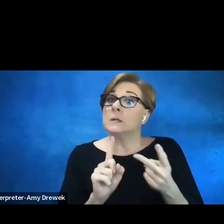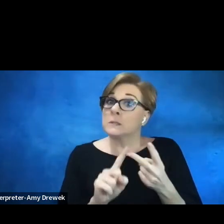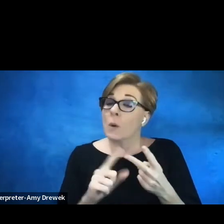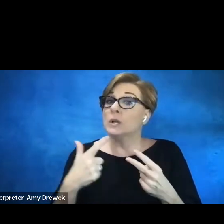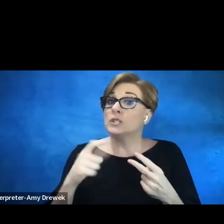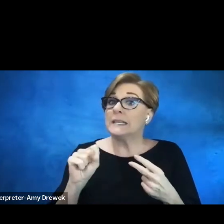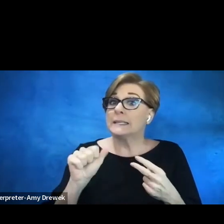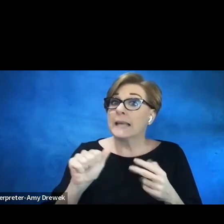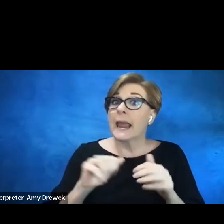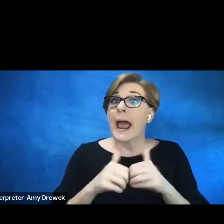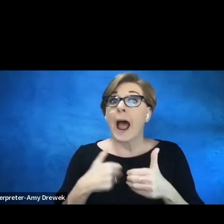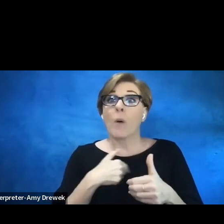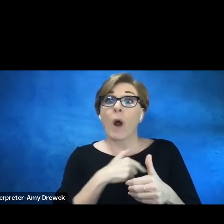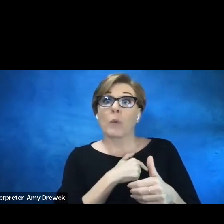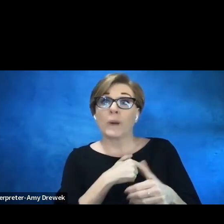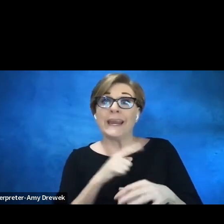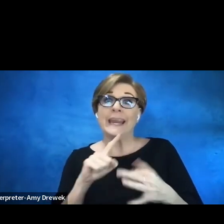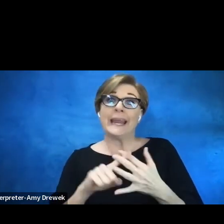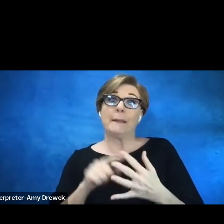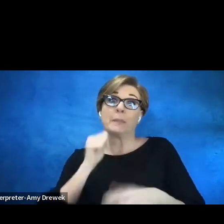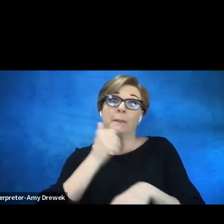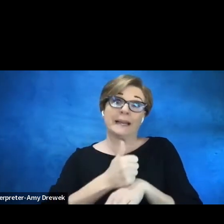or adopting our PROAG